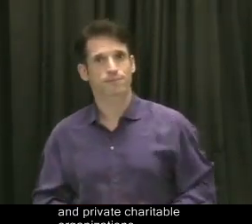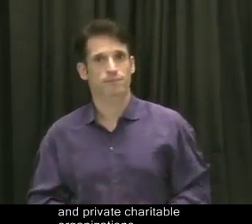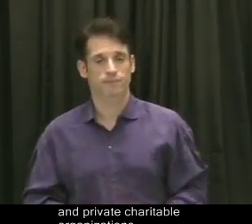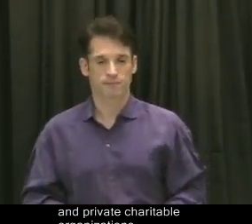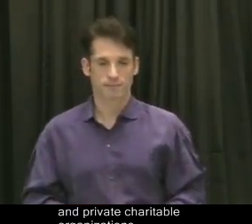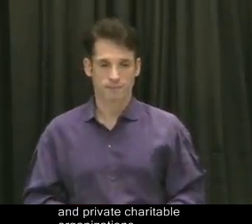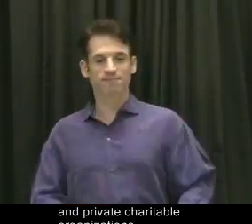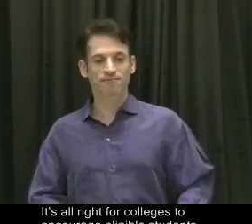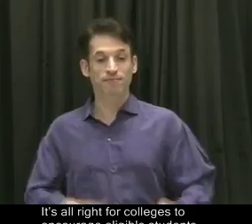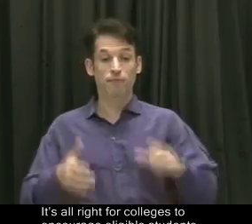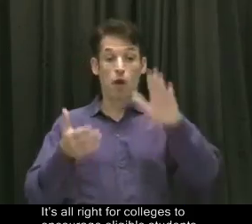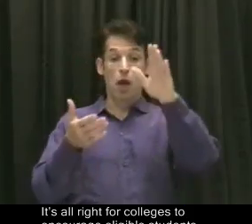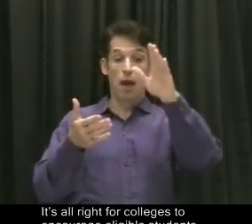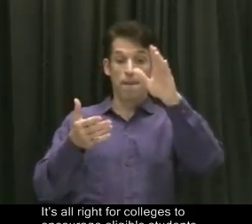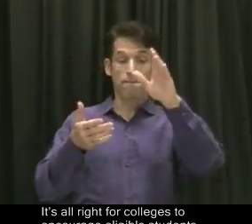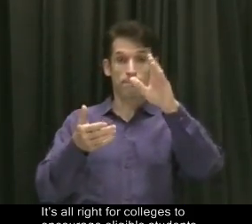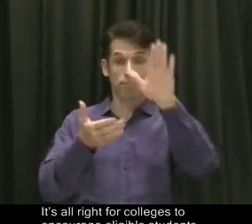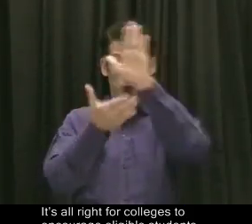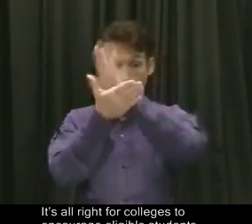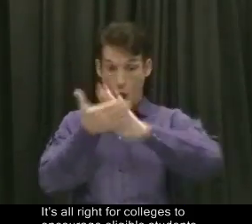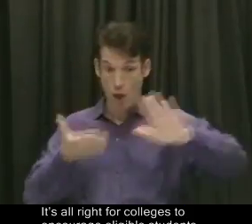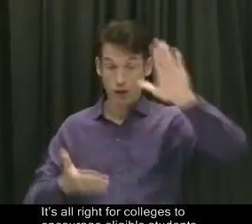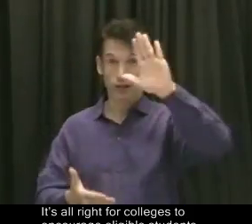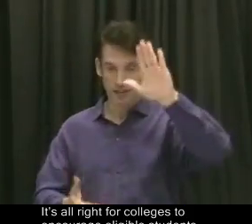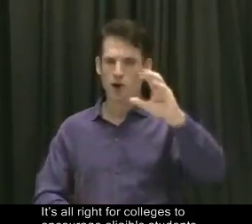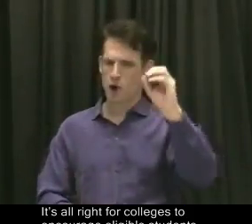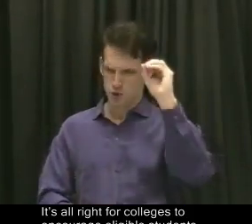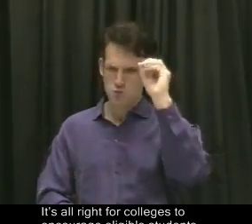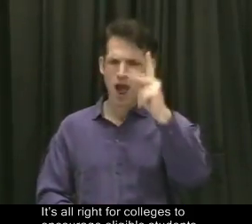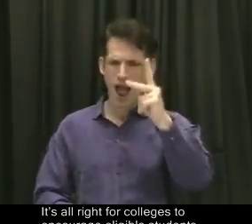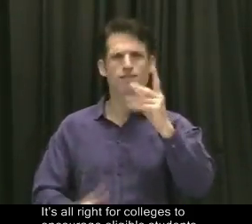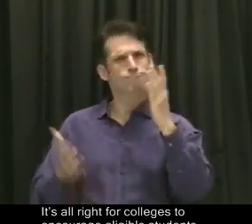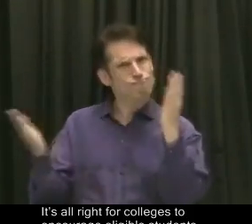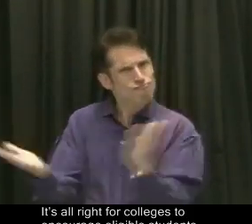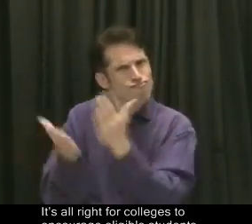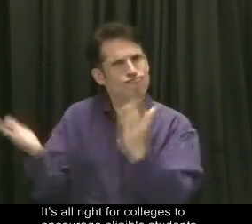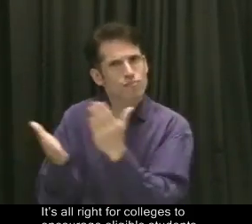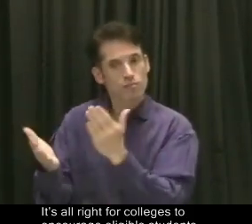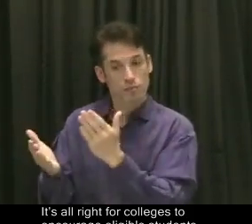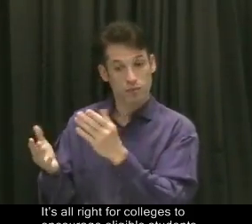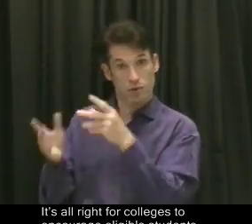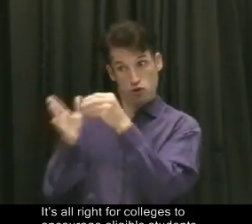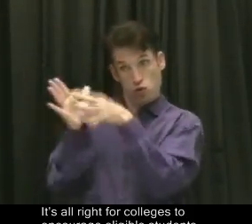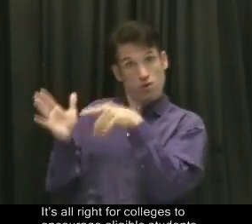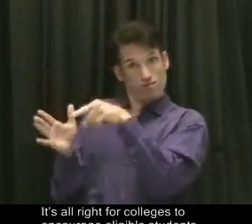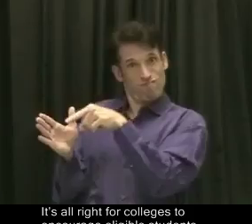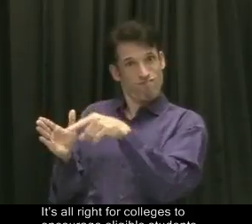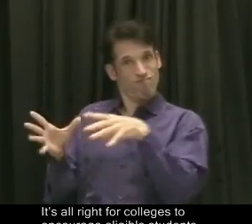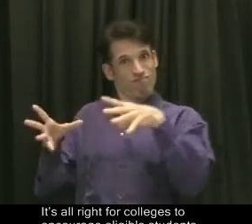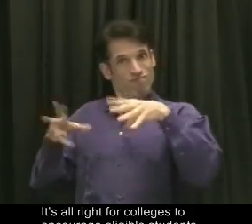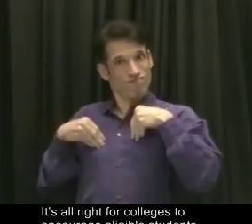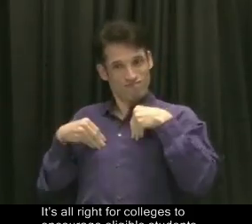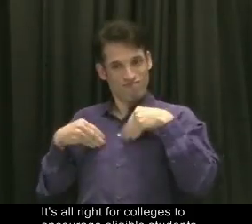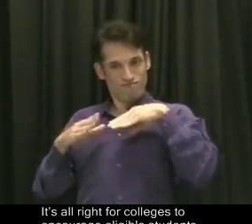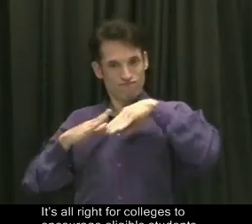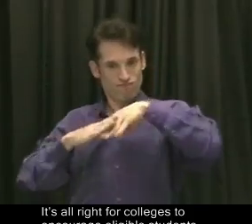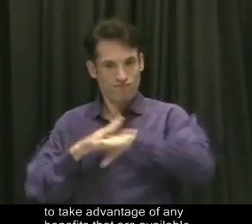It's all right for colleges to encourage eligible students to take advantage of any benefits that